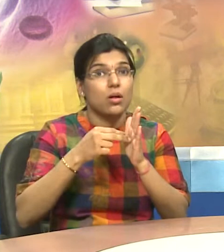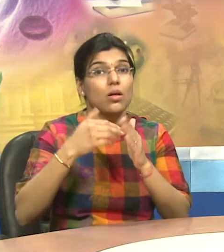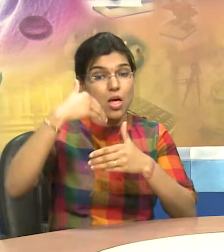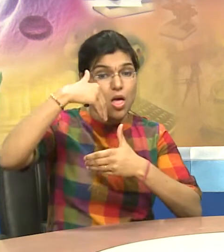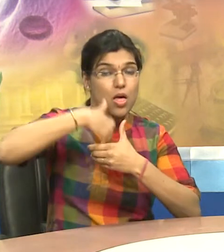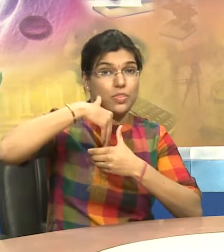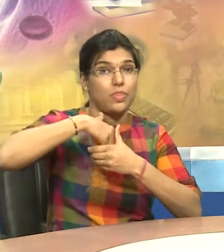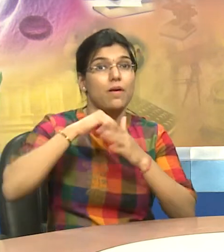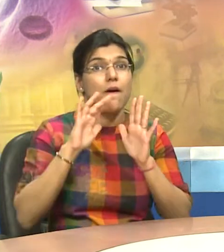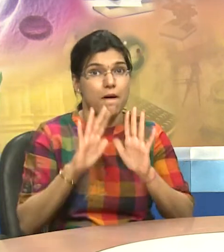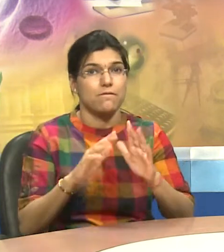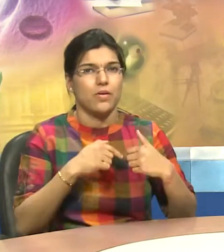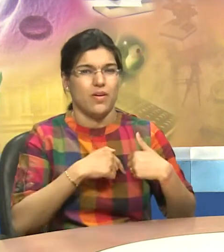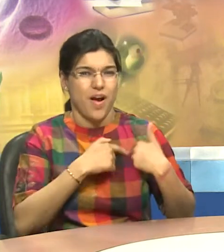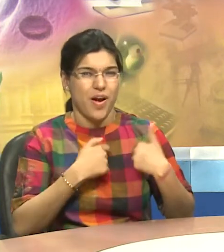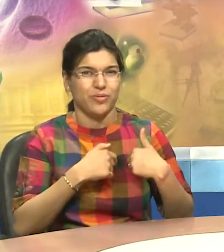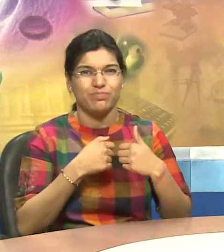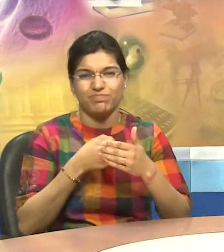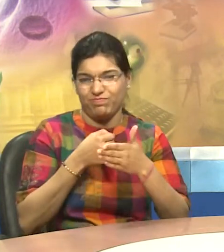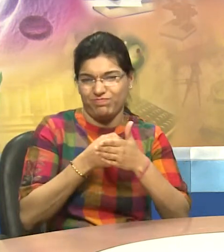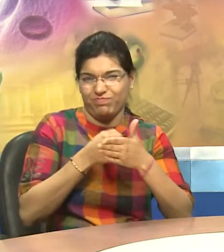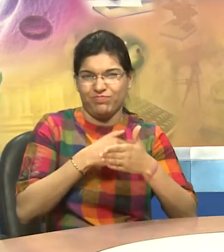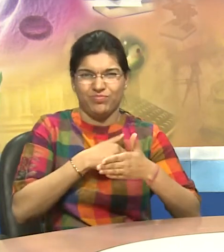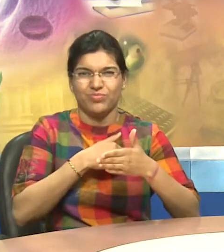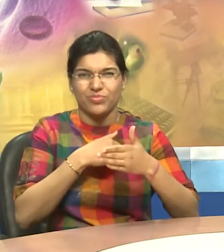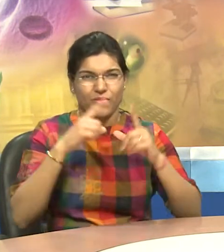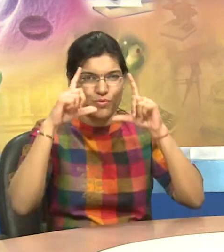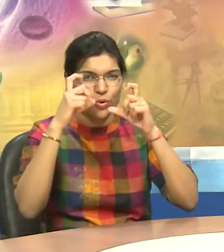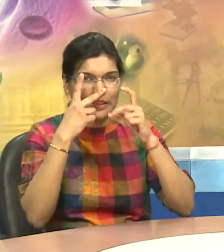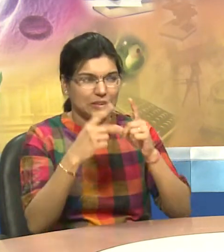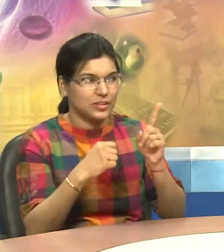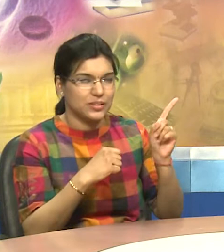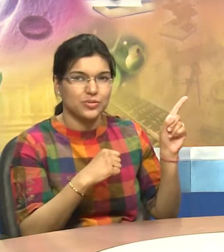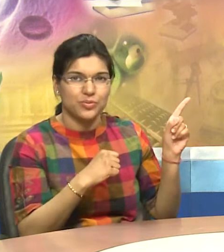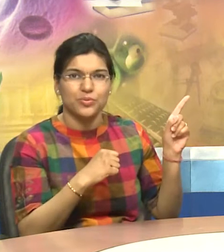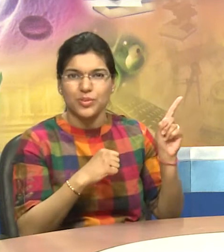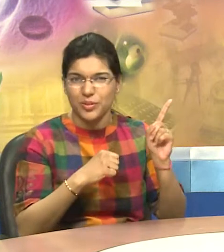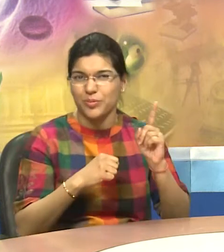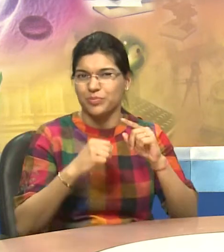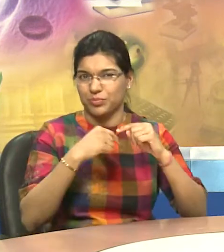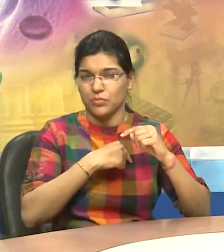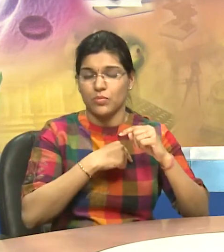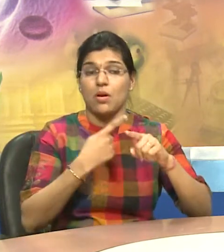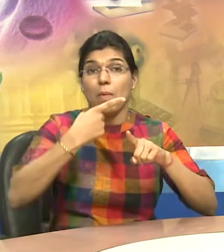Our brain is off while sleeping, but we can identify the sound